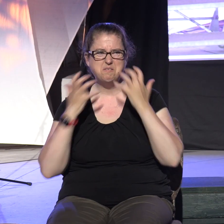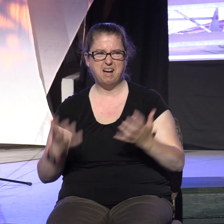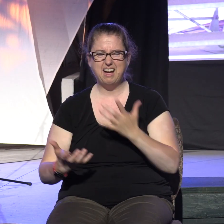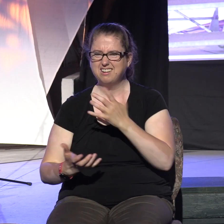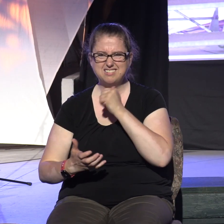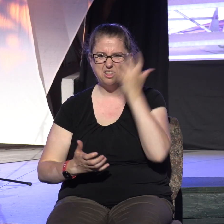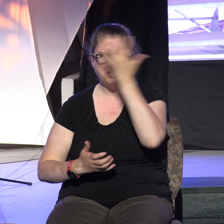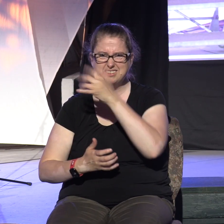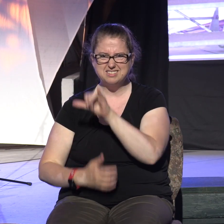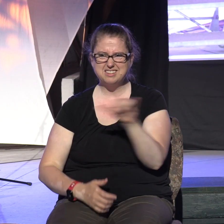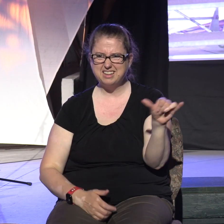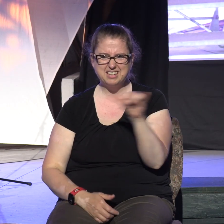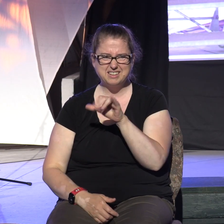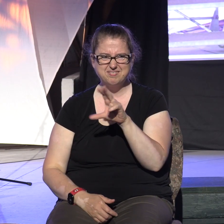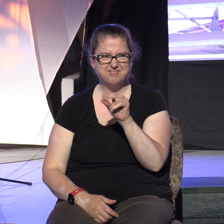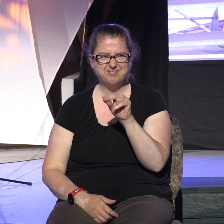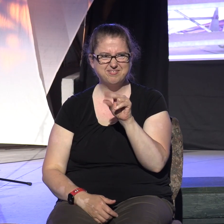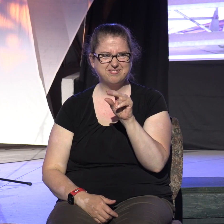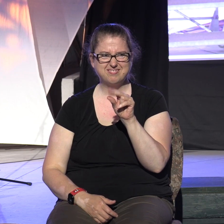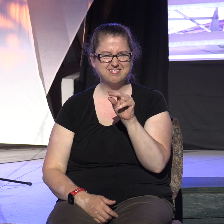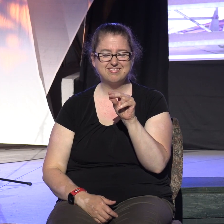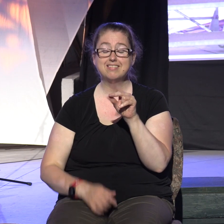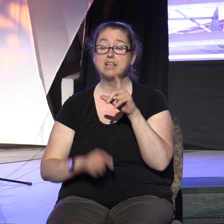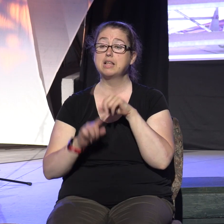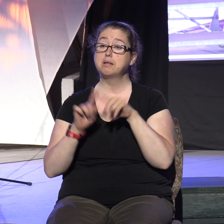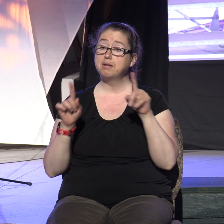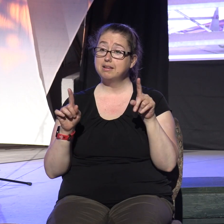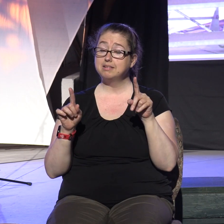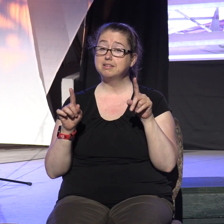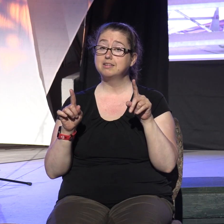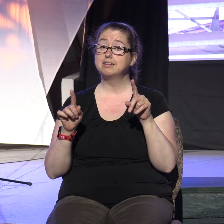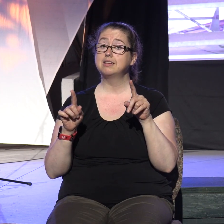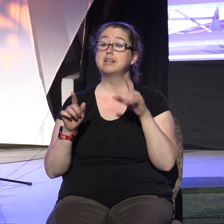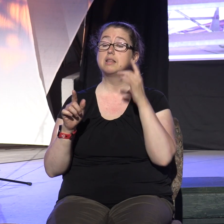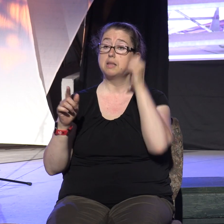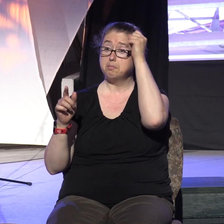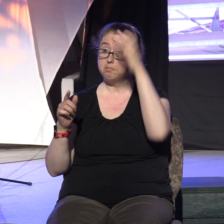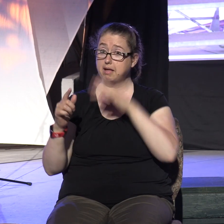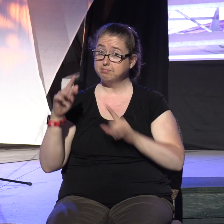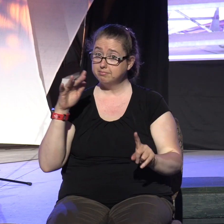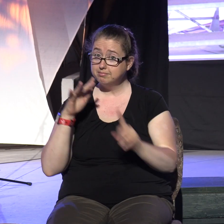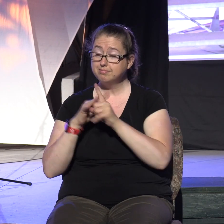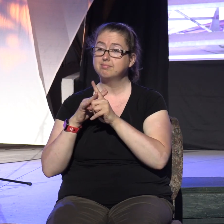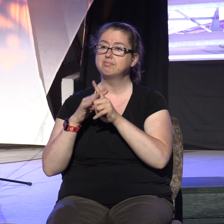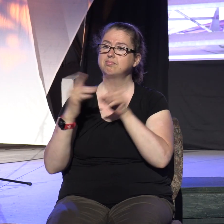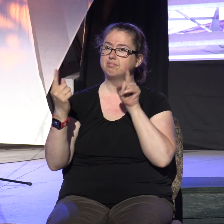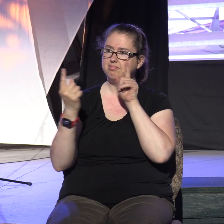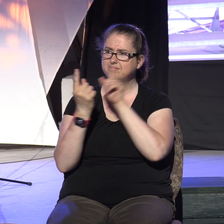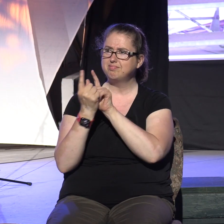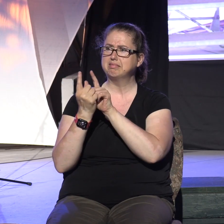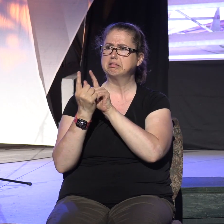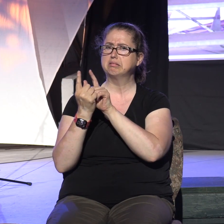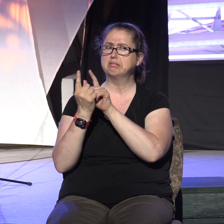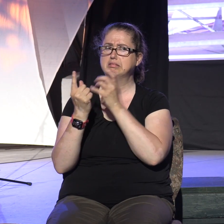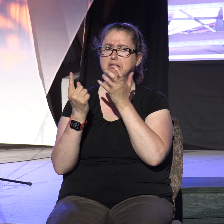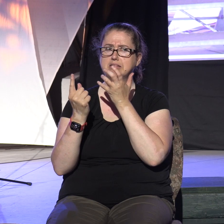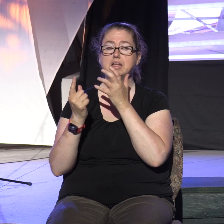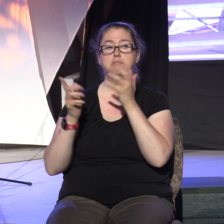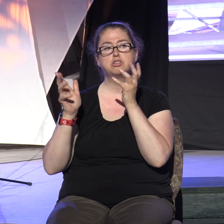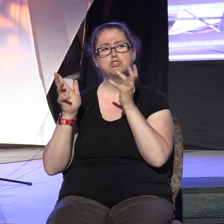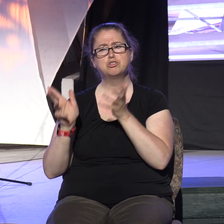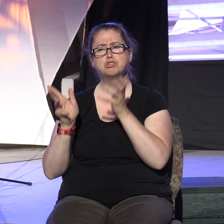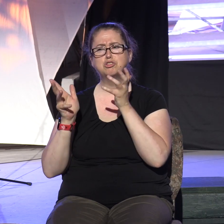she began to once again wonder. And just a couple of things he said, and finally she just asked, you didn't by chance go to Morgan